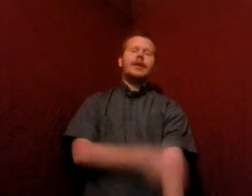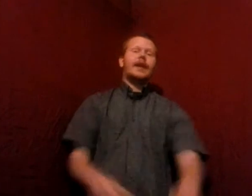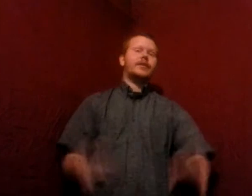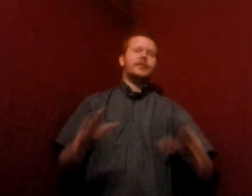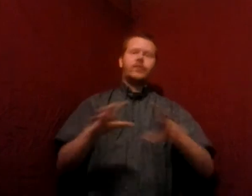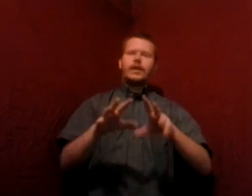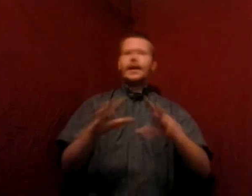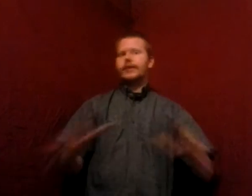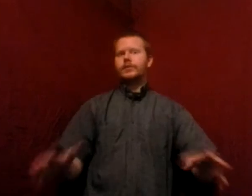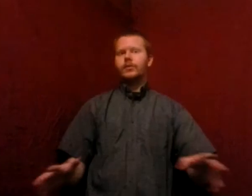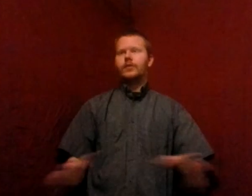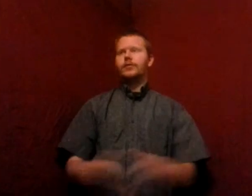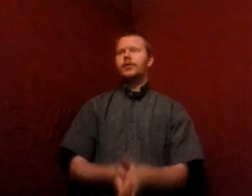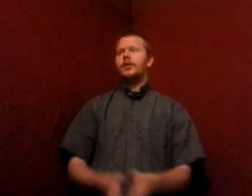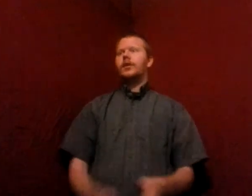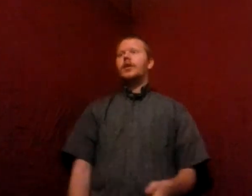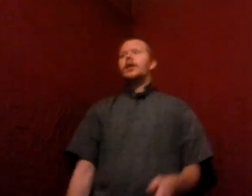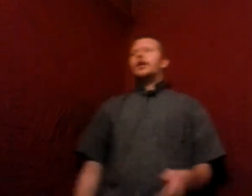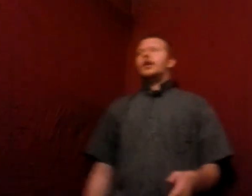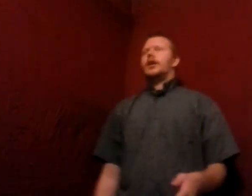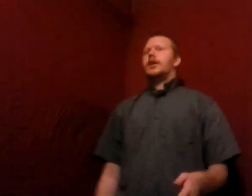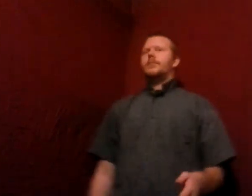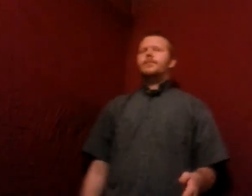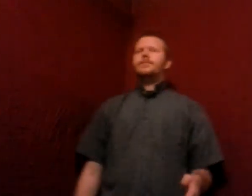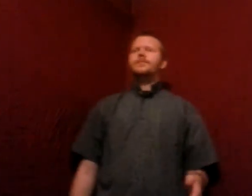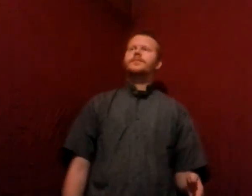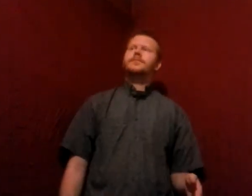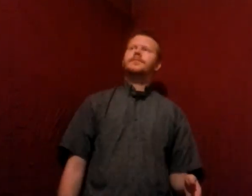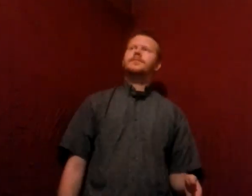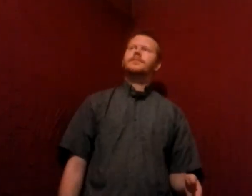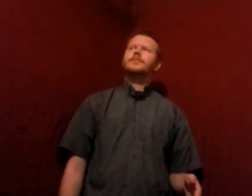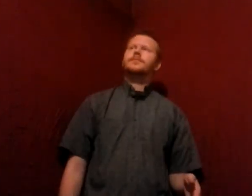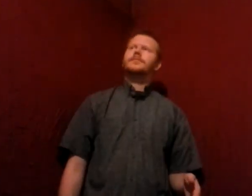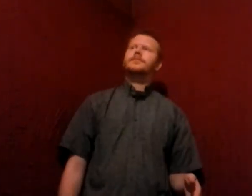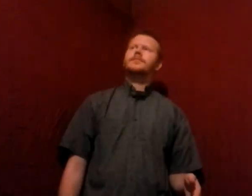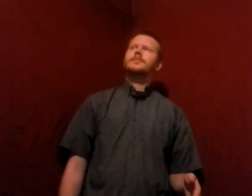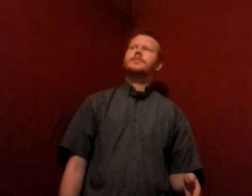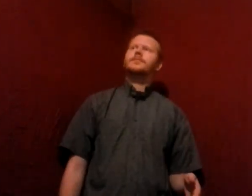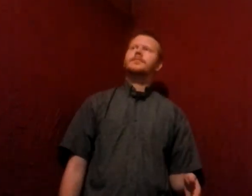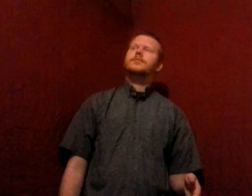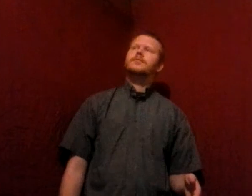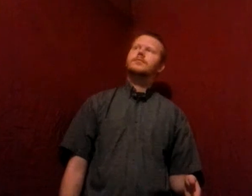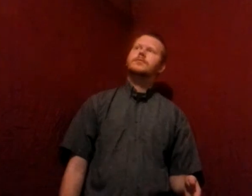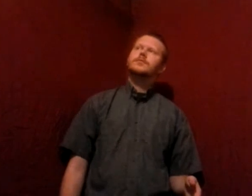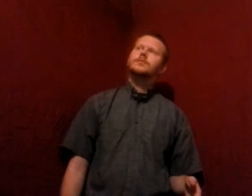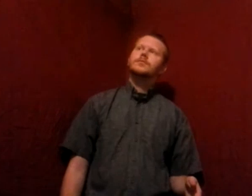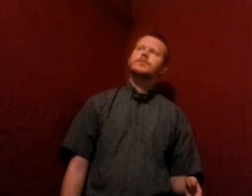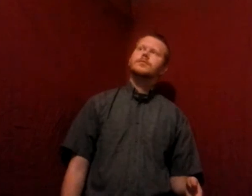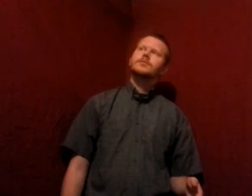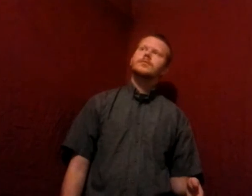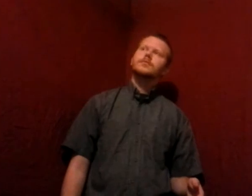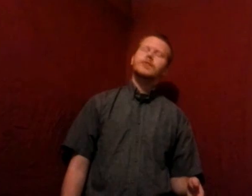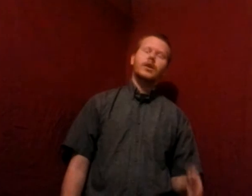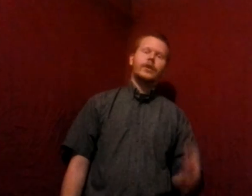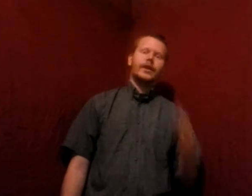the kind of guy that doesn't really ask for stuff um okay